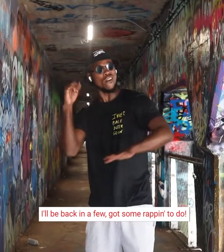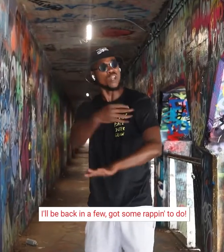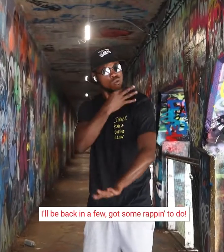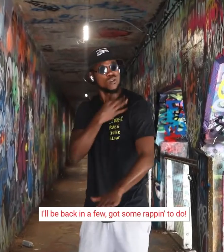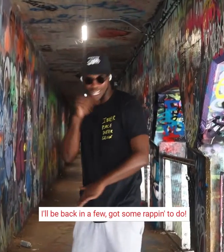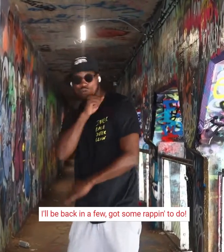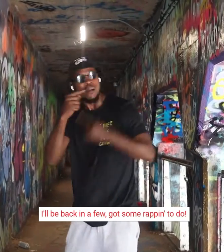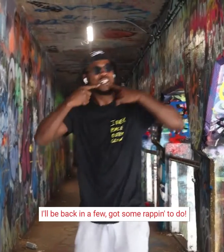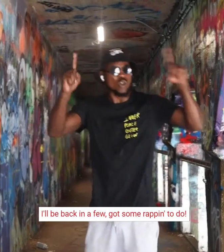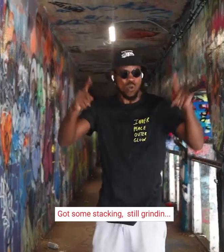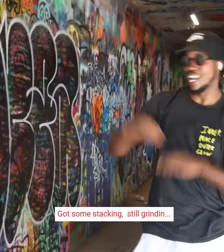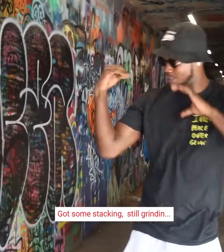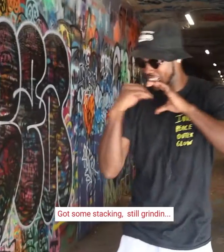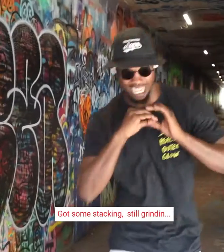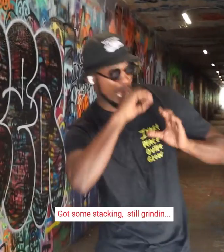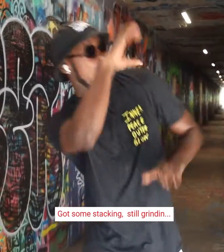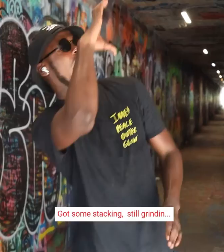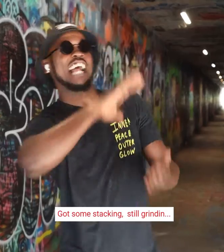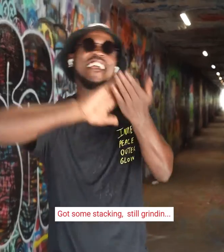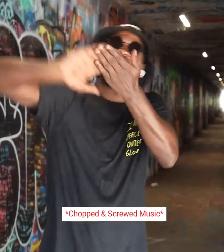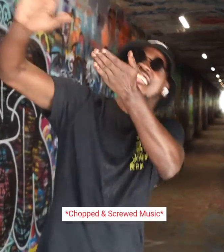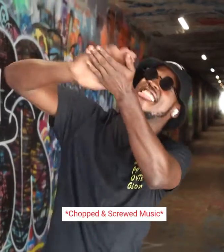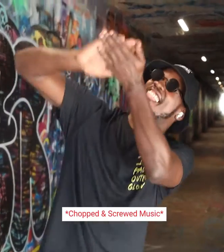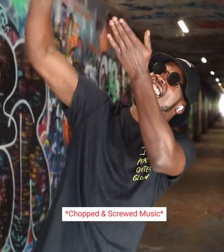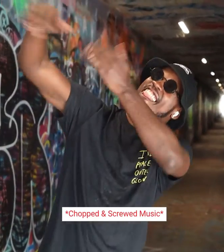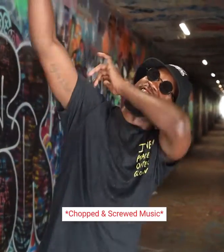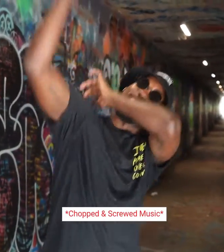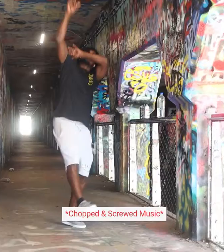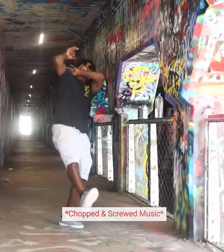in the field, got some rap in the dough Got some stack and still running I love you, MK, slow down